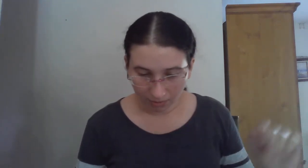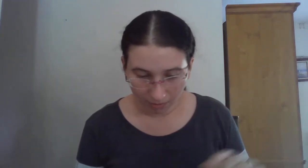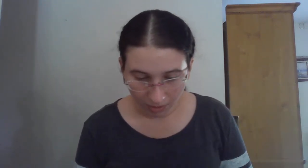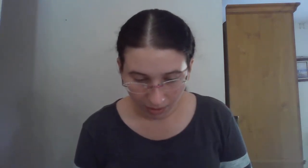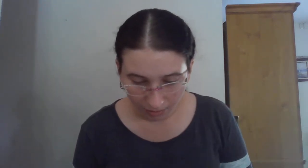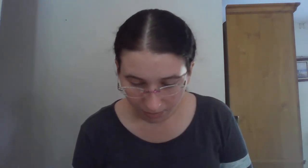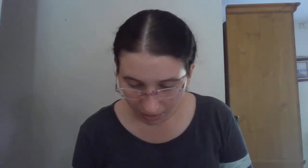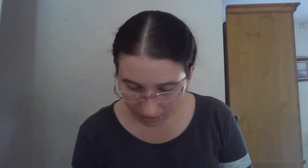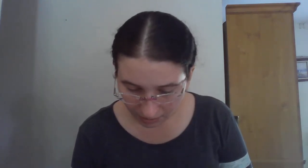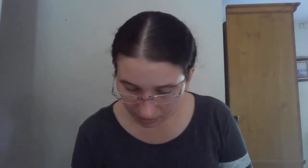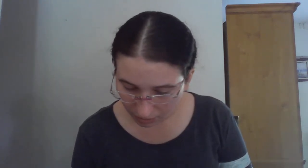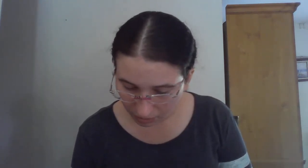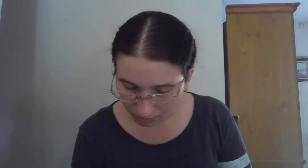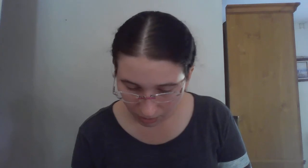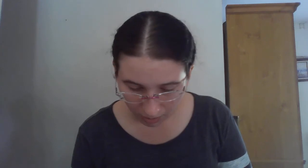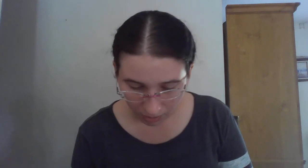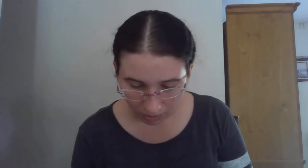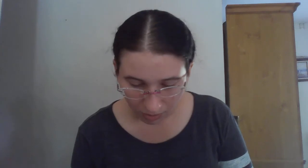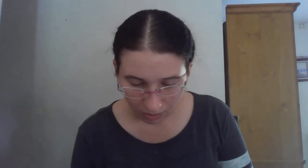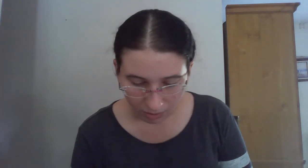blah, blah, but let's